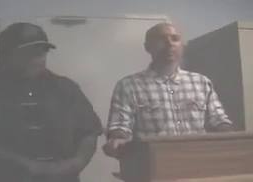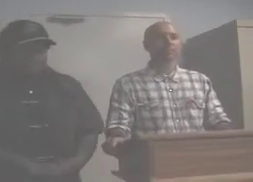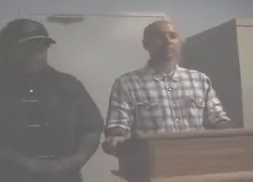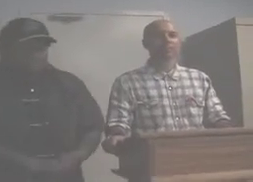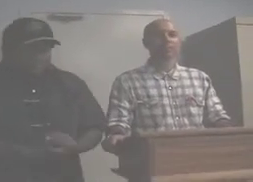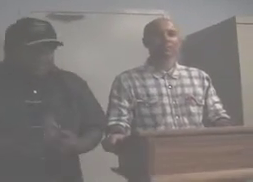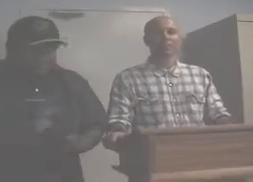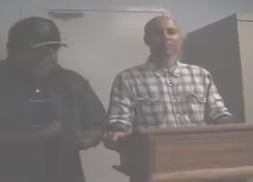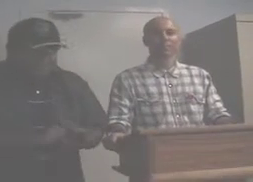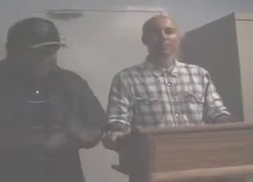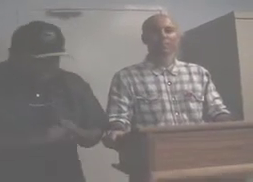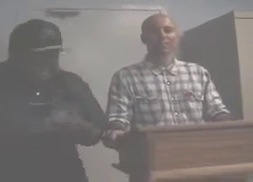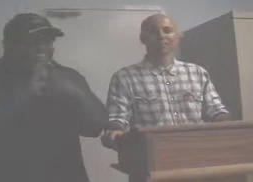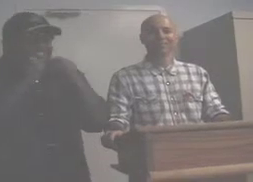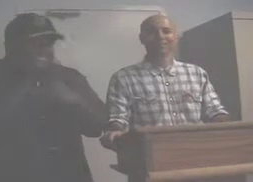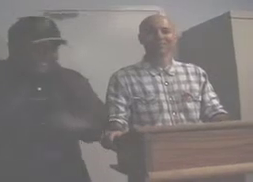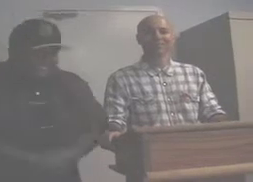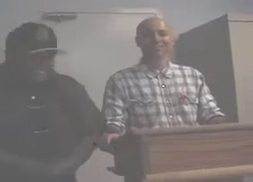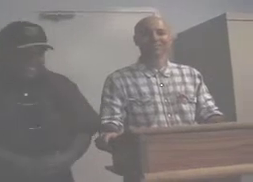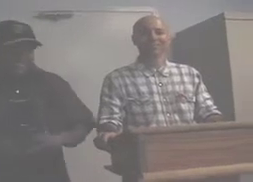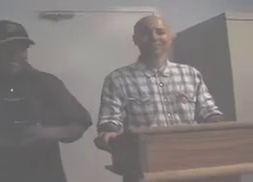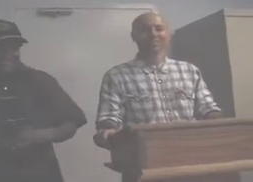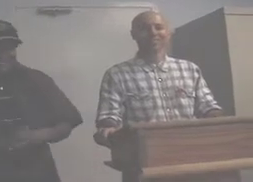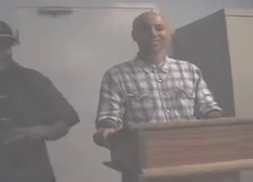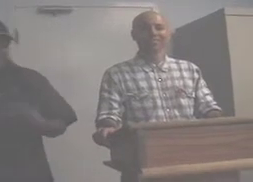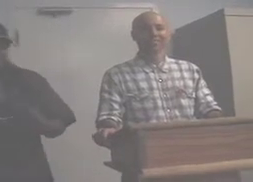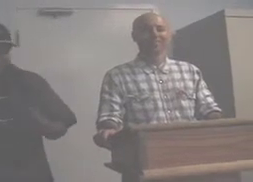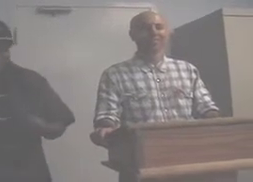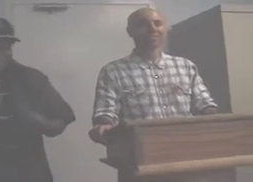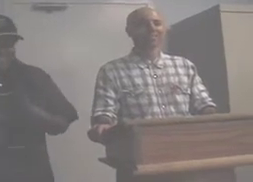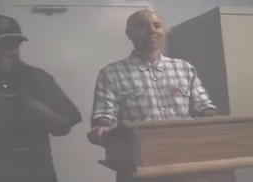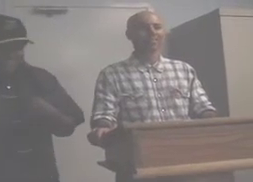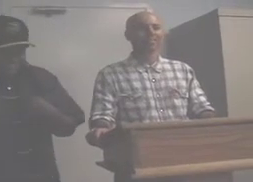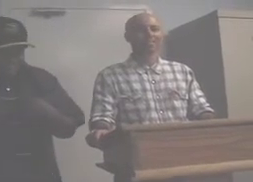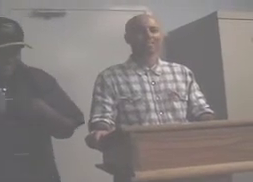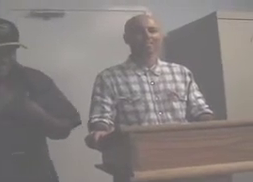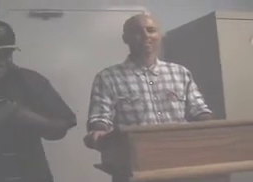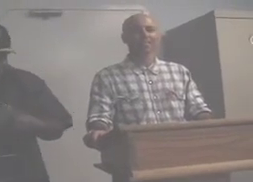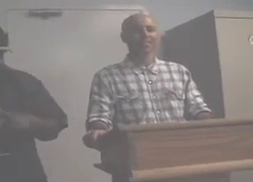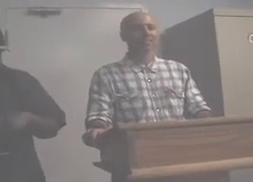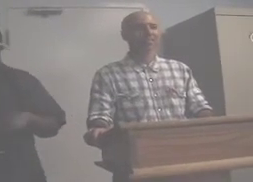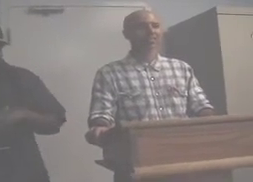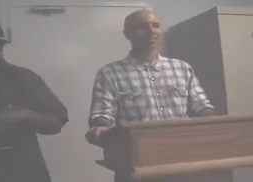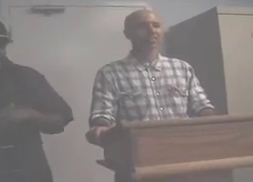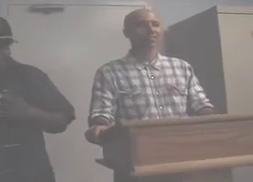Hallelujah.